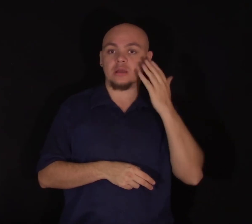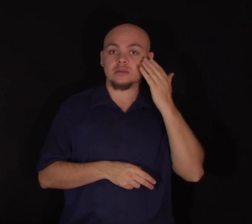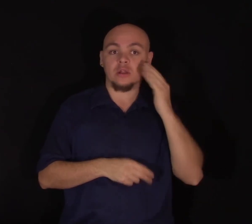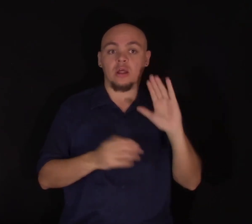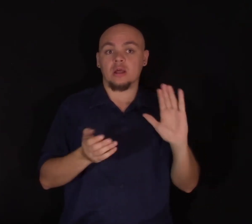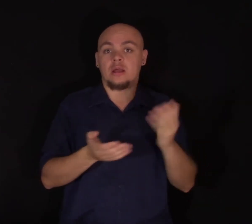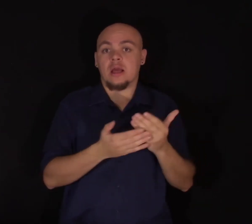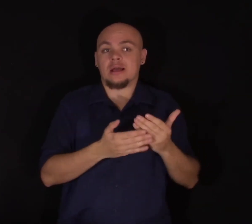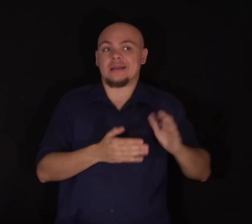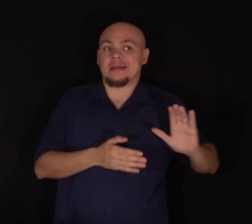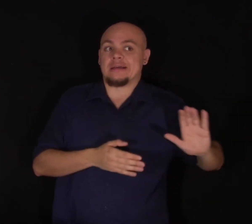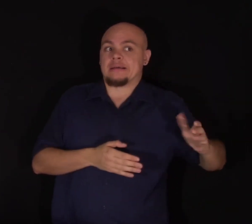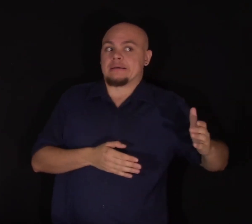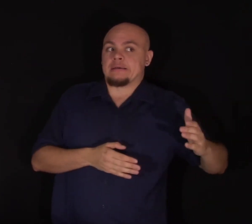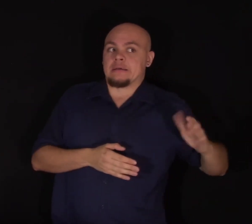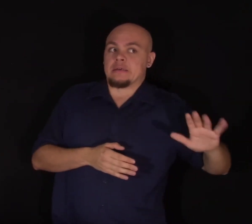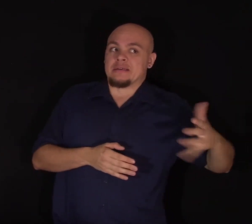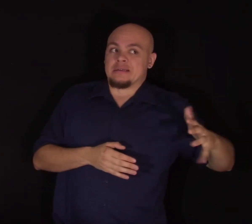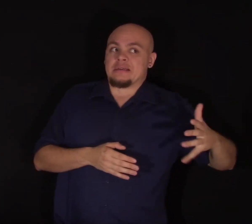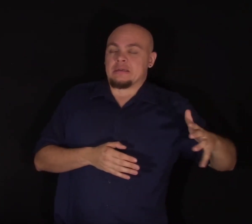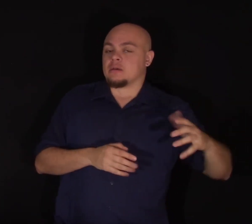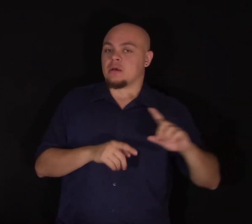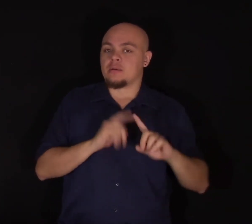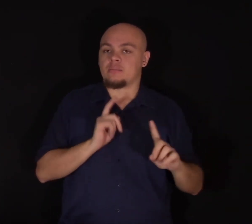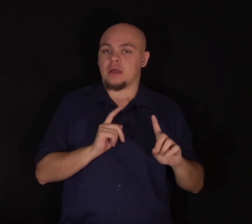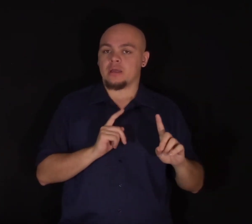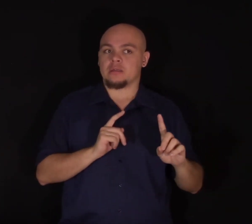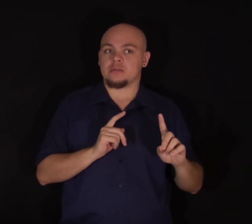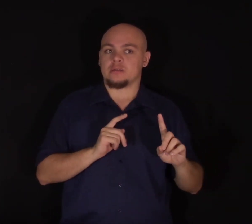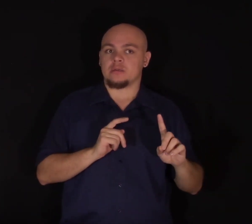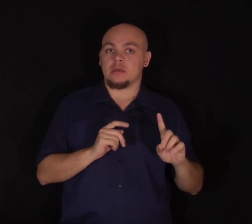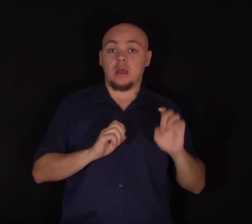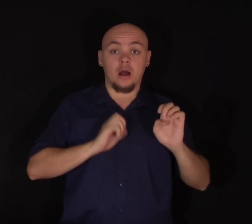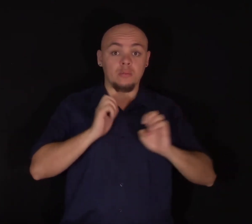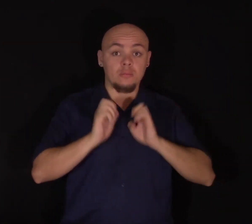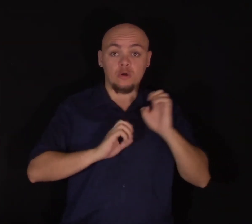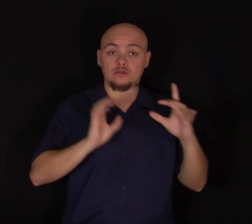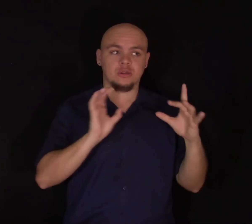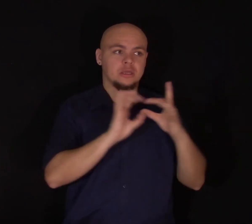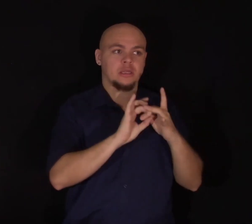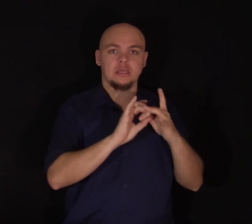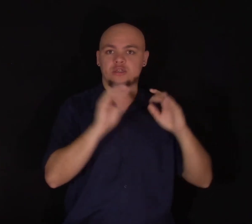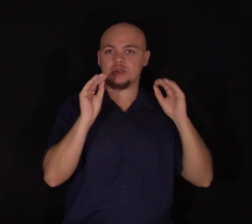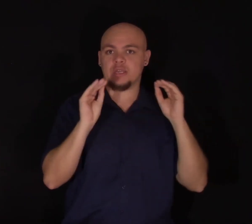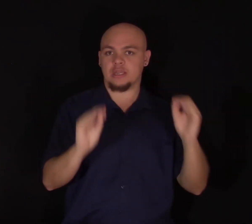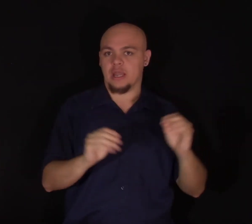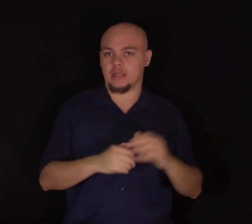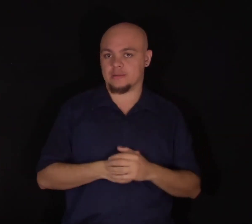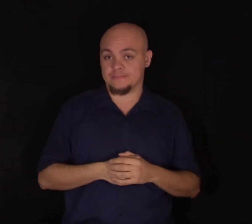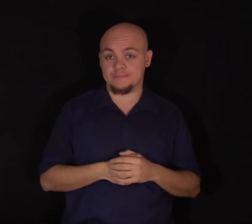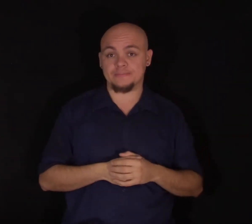hug and she sort of goes through the motion, but there's really no emotion behind it.